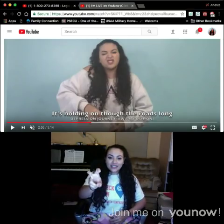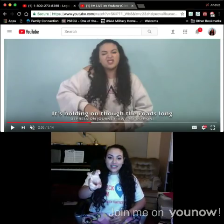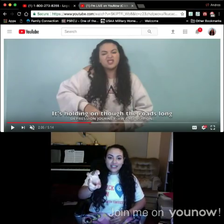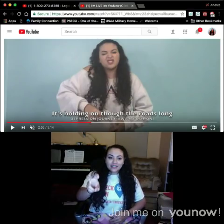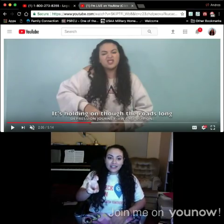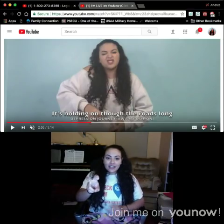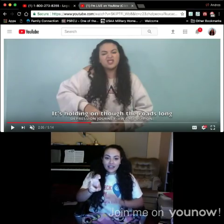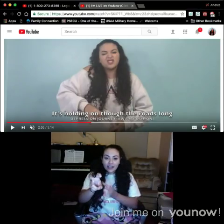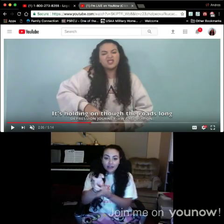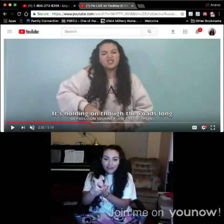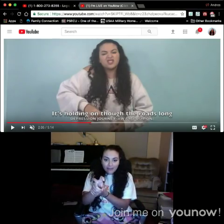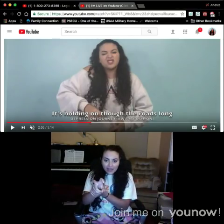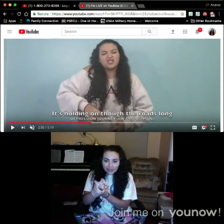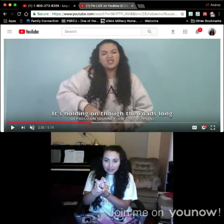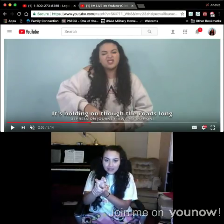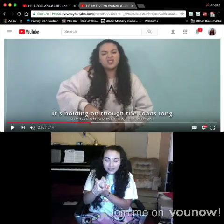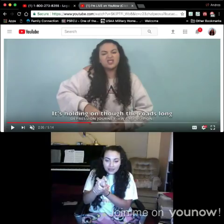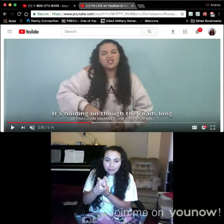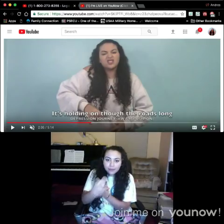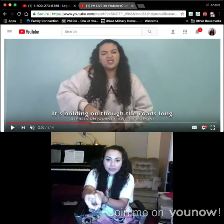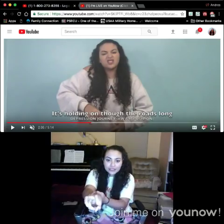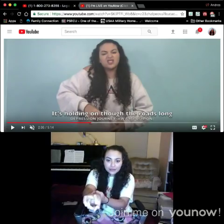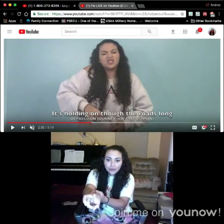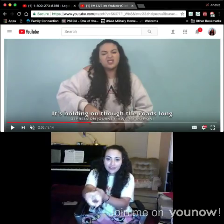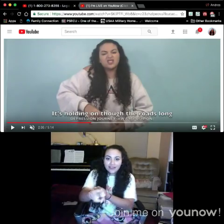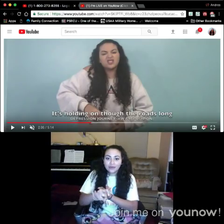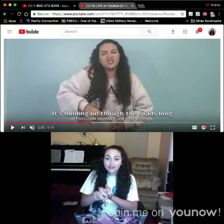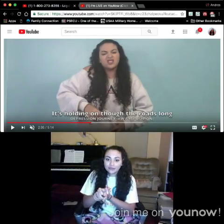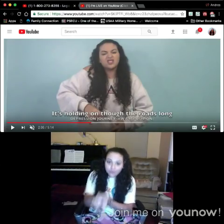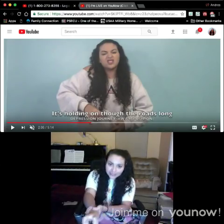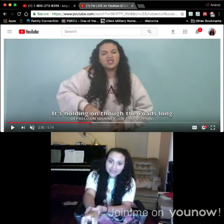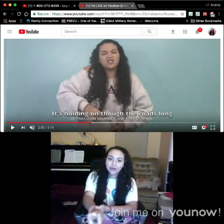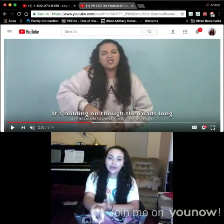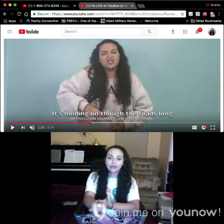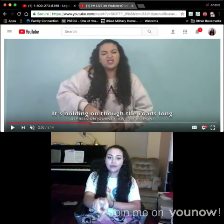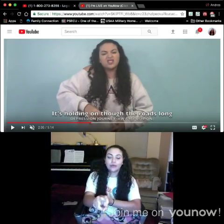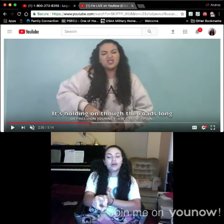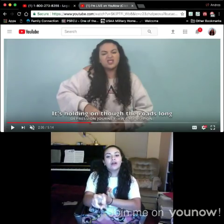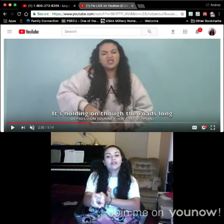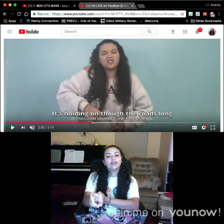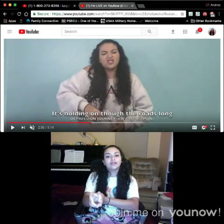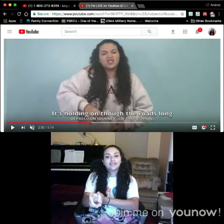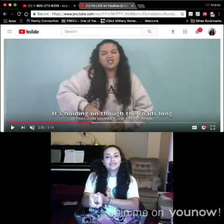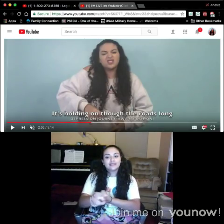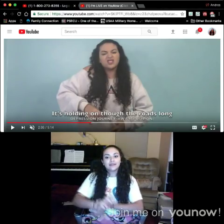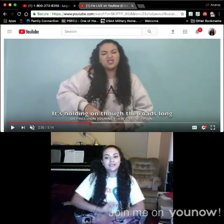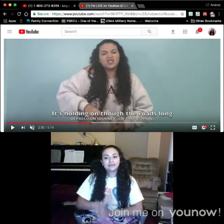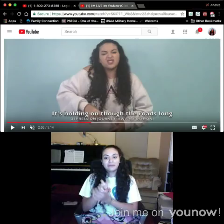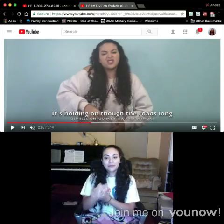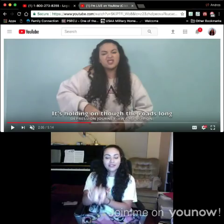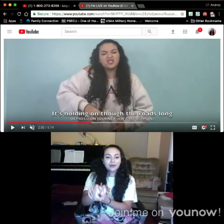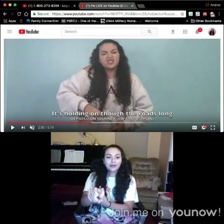depression, and then I grabbed my hand and like pushed it forward. Like I was forcing my way through all of it. I